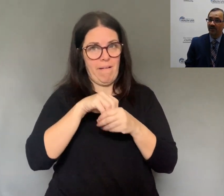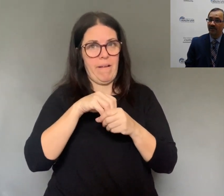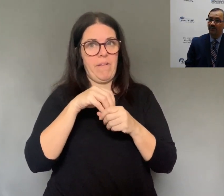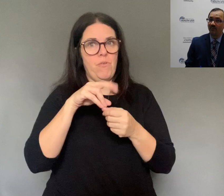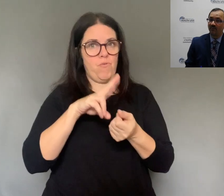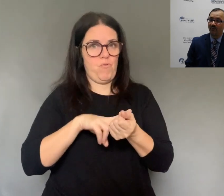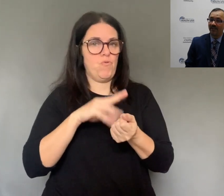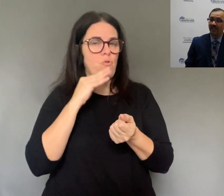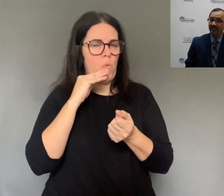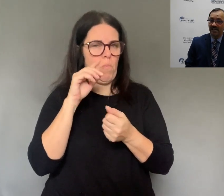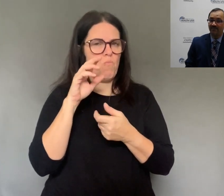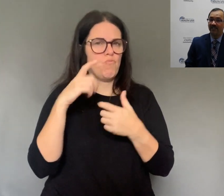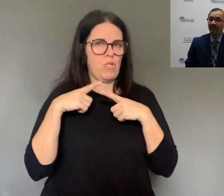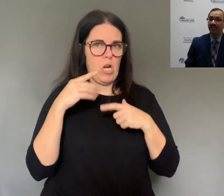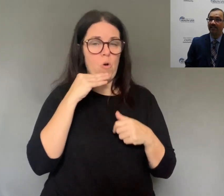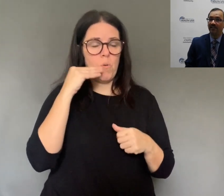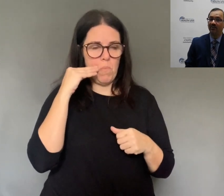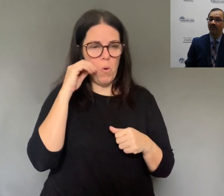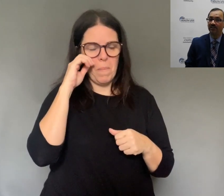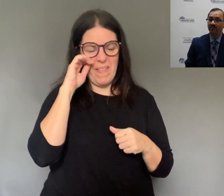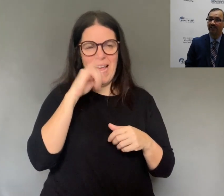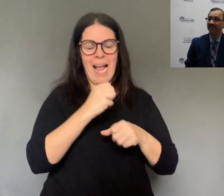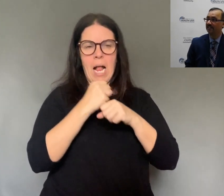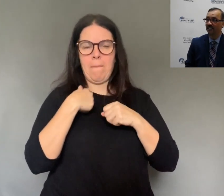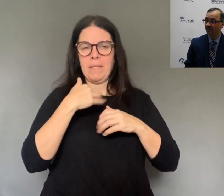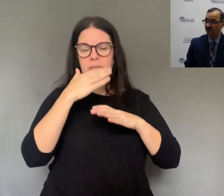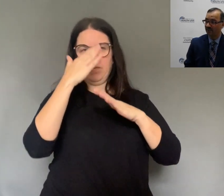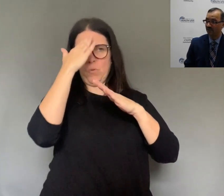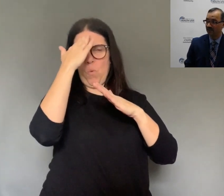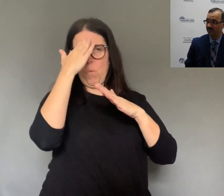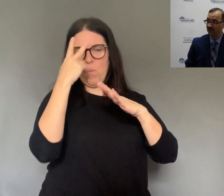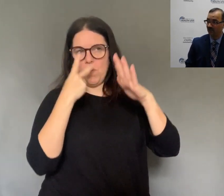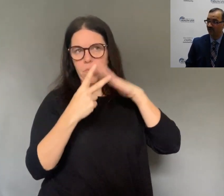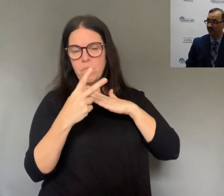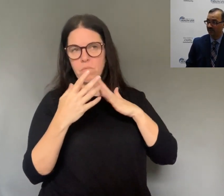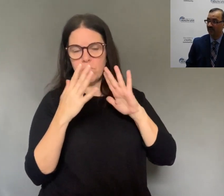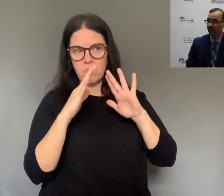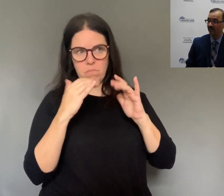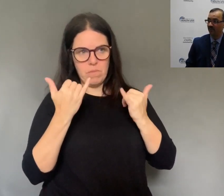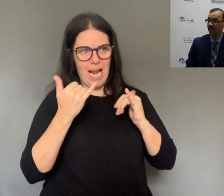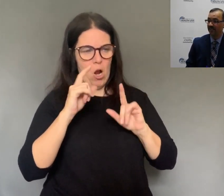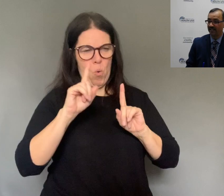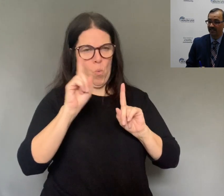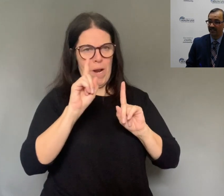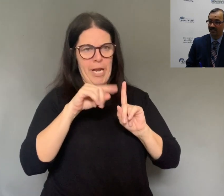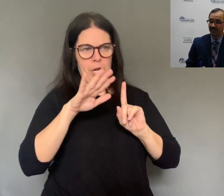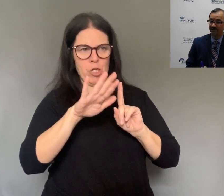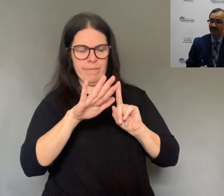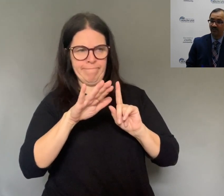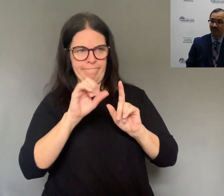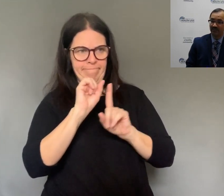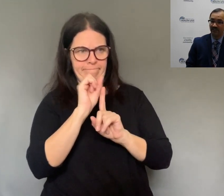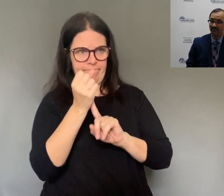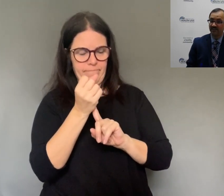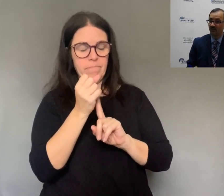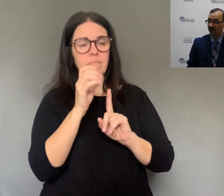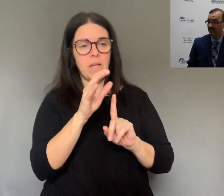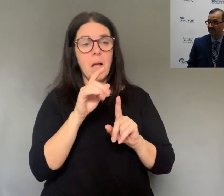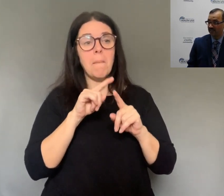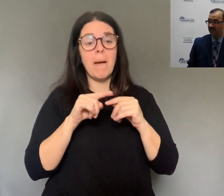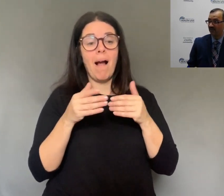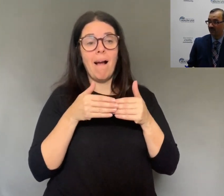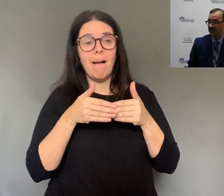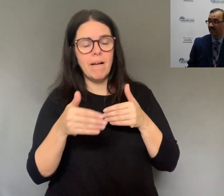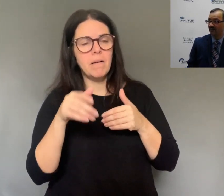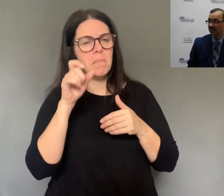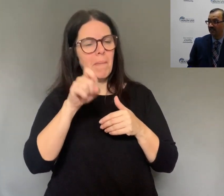So what is happening right now is we are testing everyone in the long-term care home and retirement home, and so that would give us a good